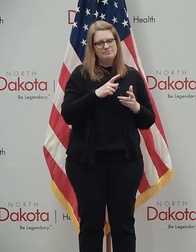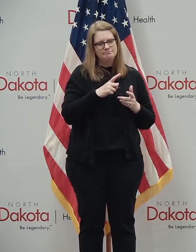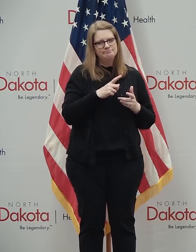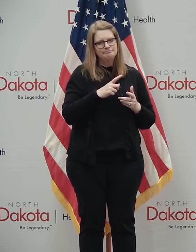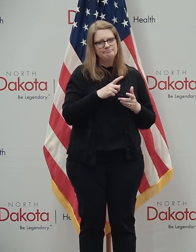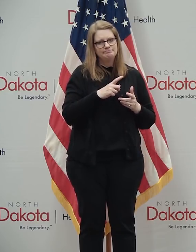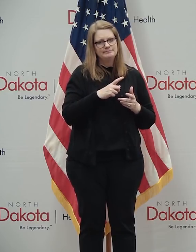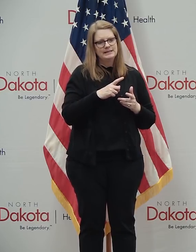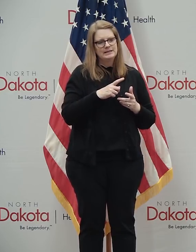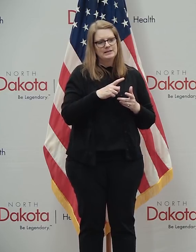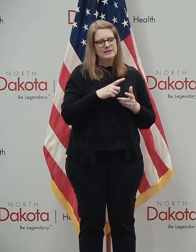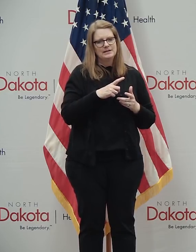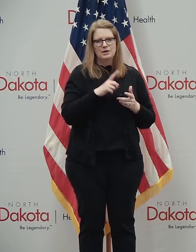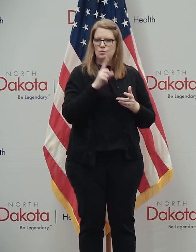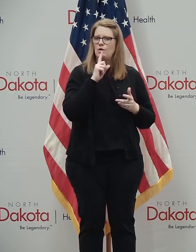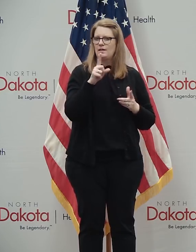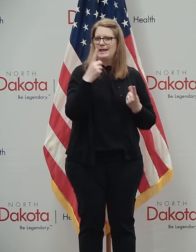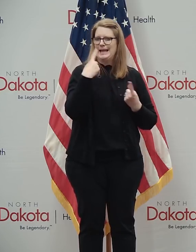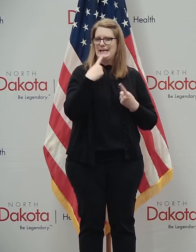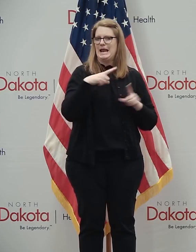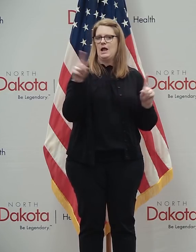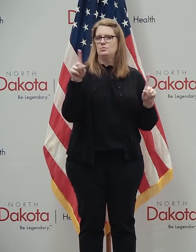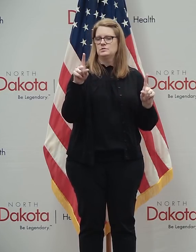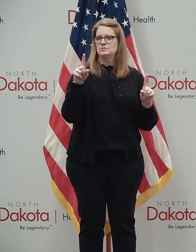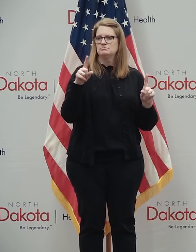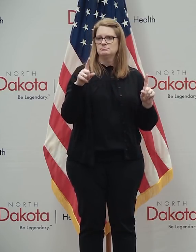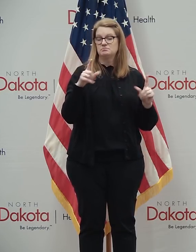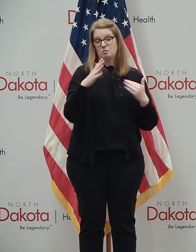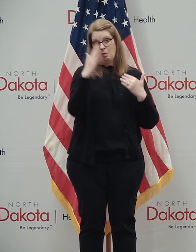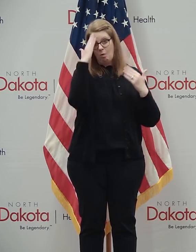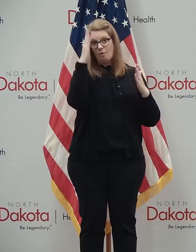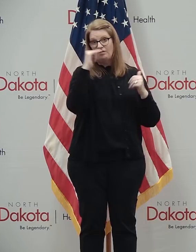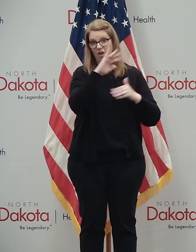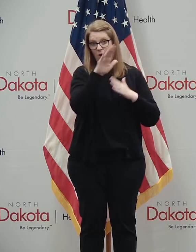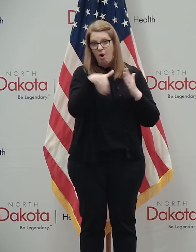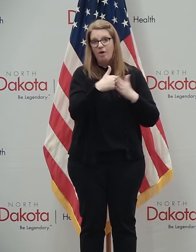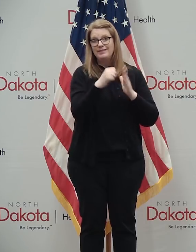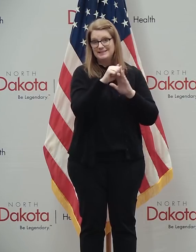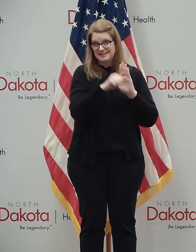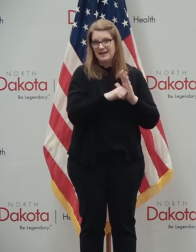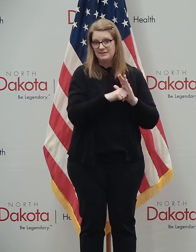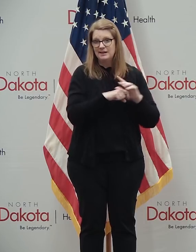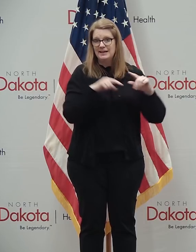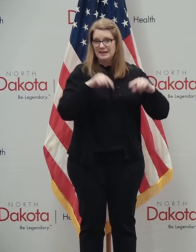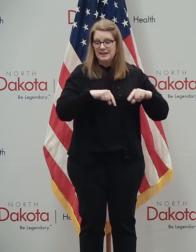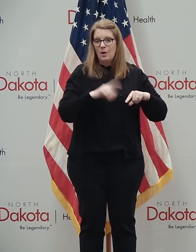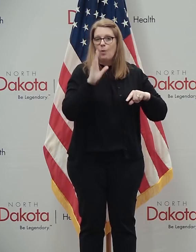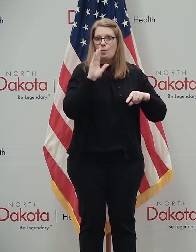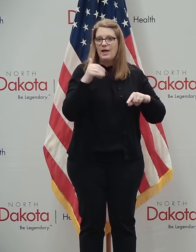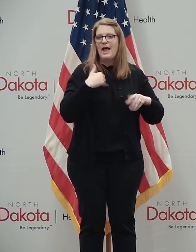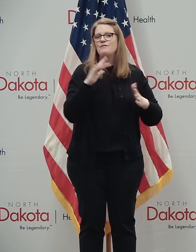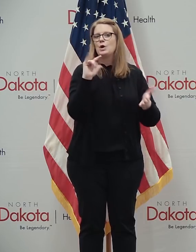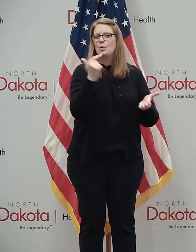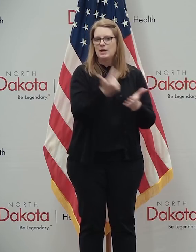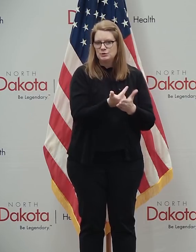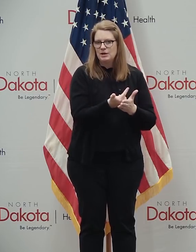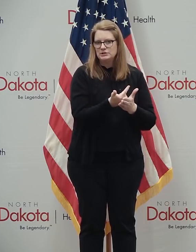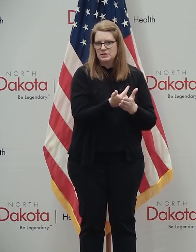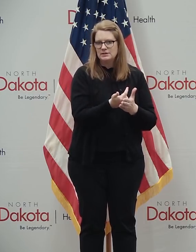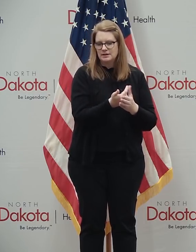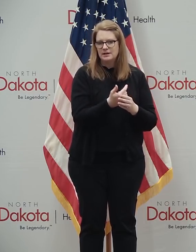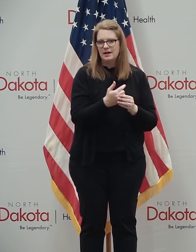say with certainty for most of the state, hopefully all the state, that we're going to be able to have a graduations. But of course, as